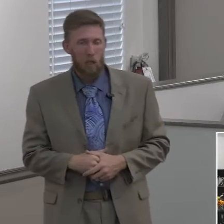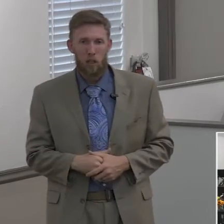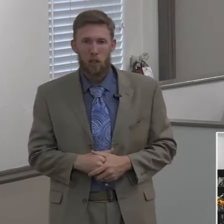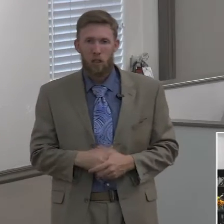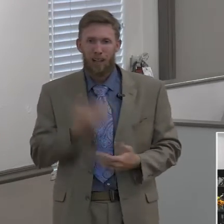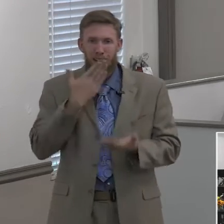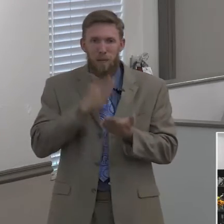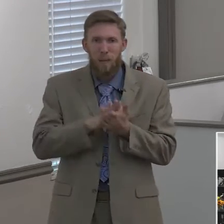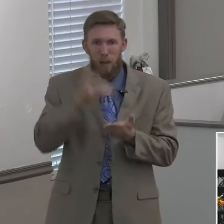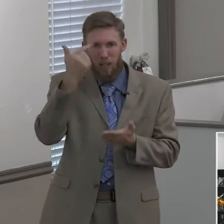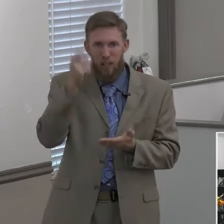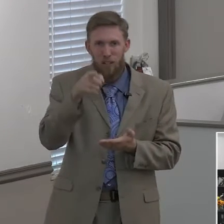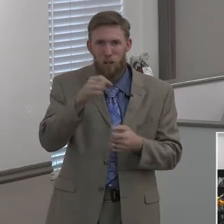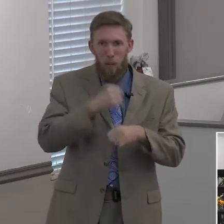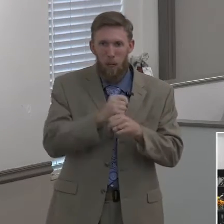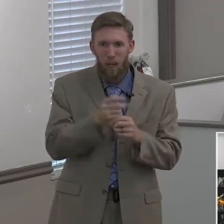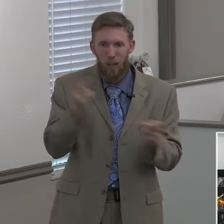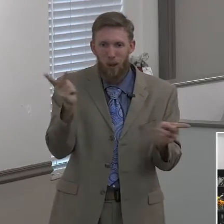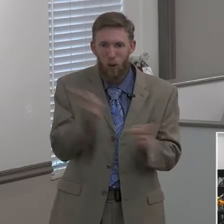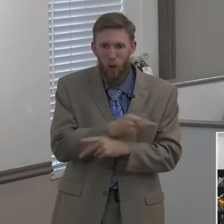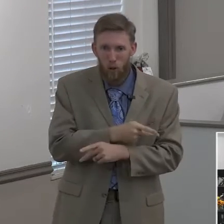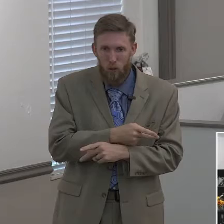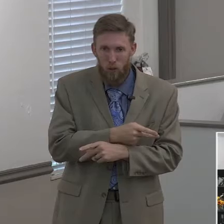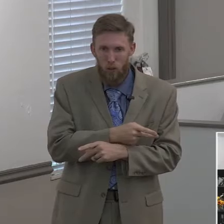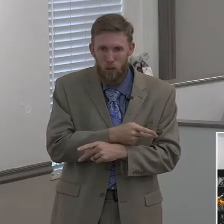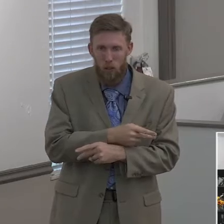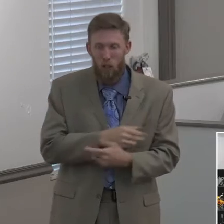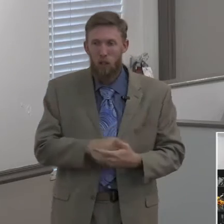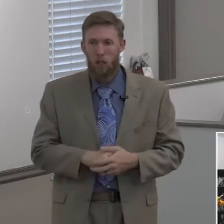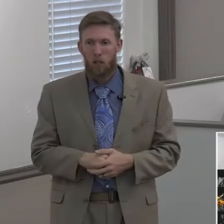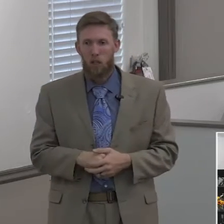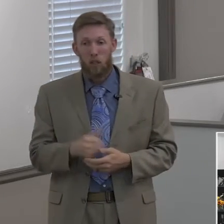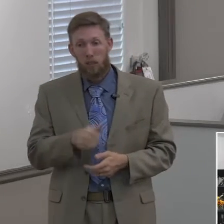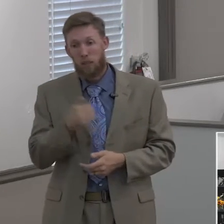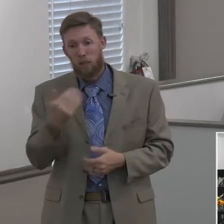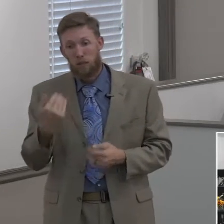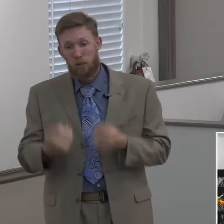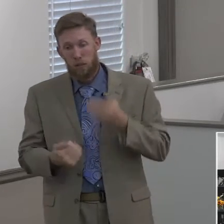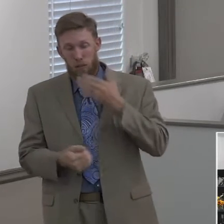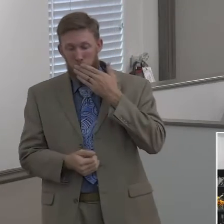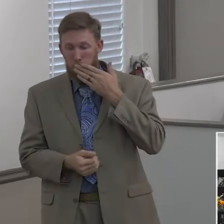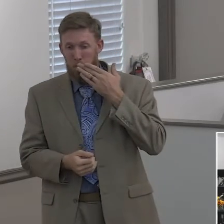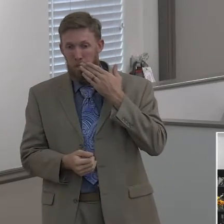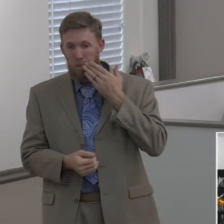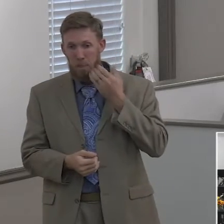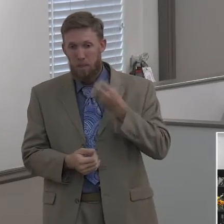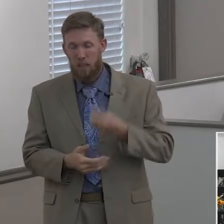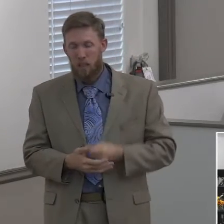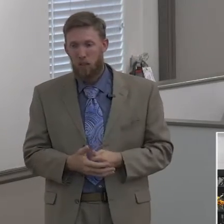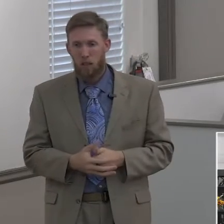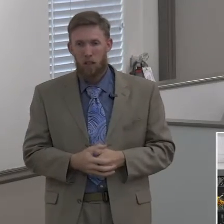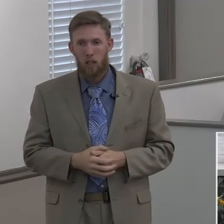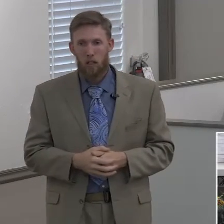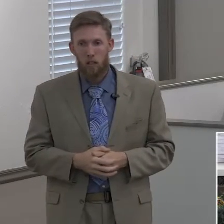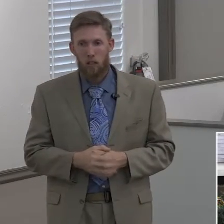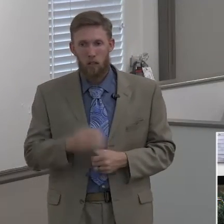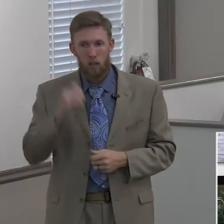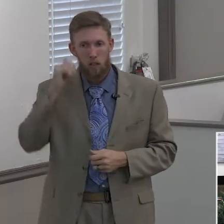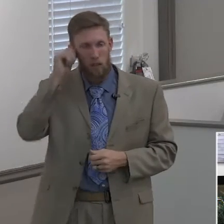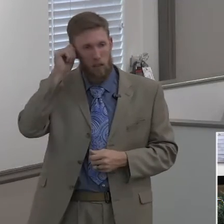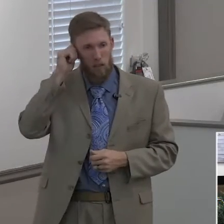It's bad because you're making it worse than it really is. Then on the other side, you know, there are people that, you know,